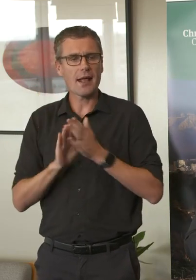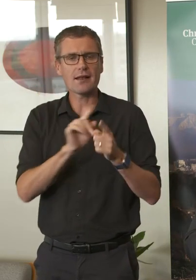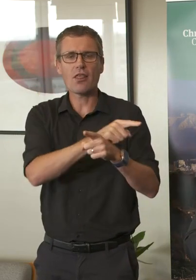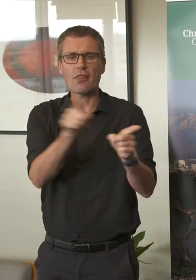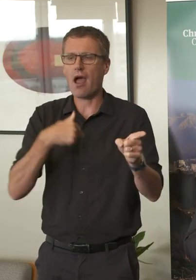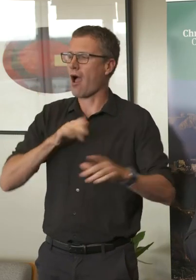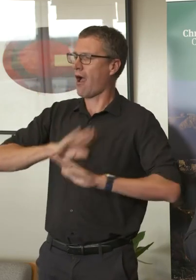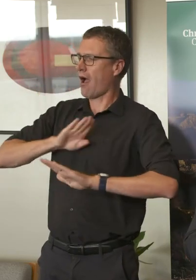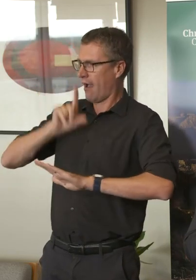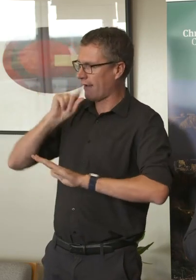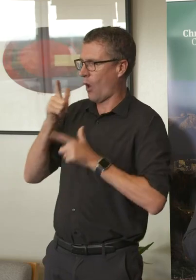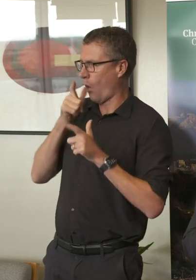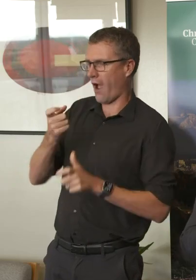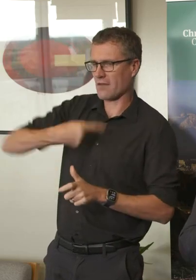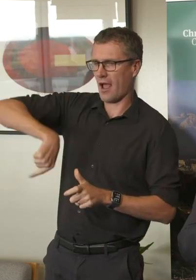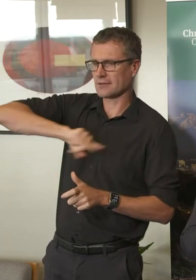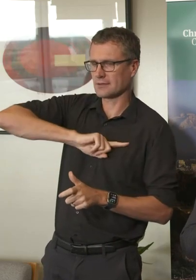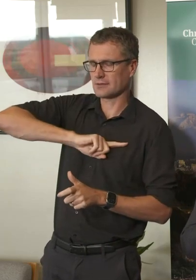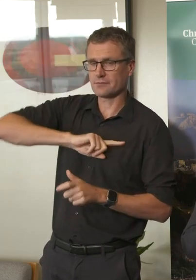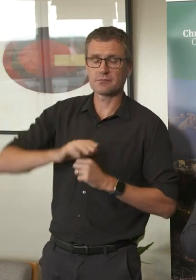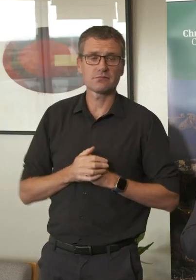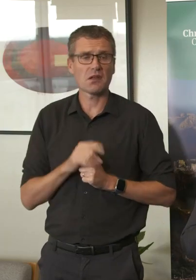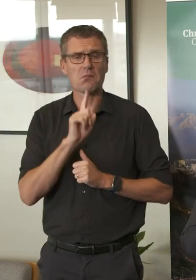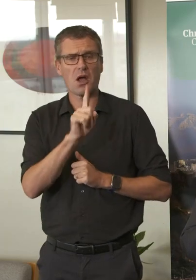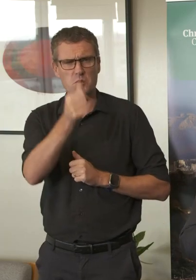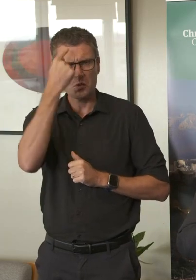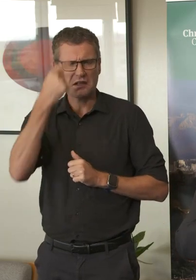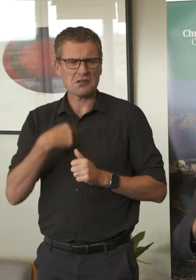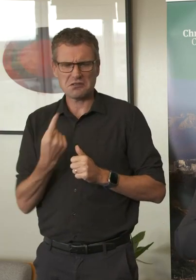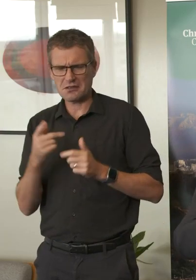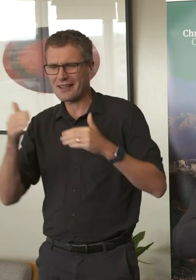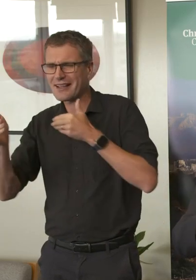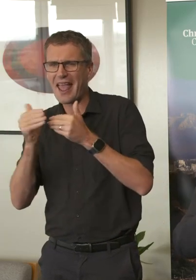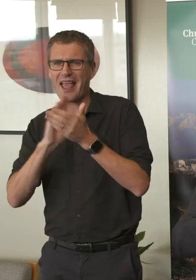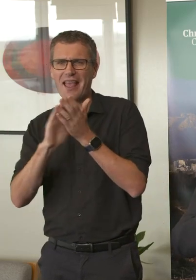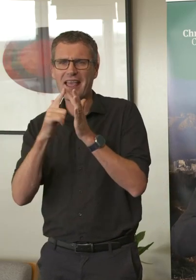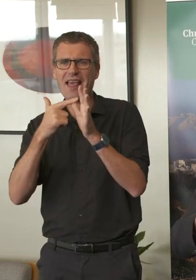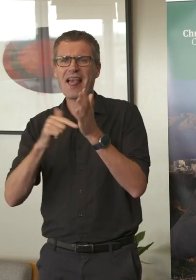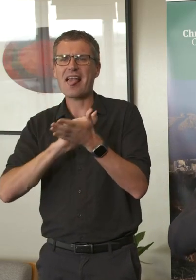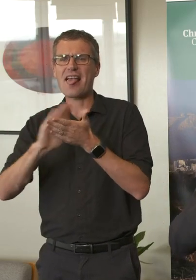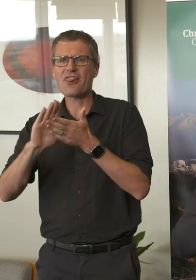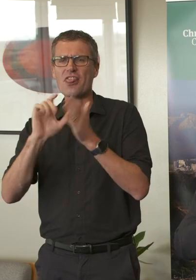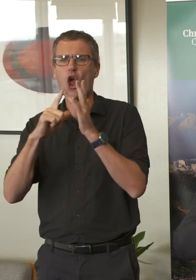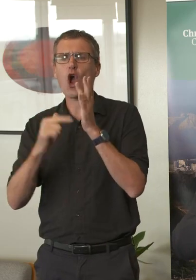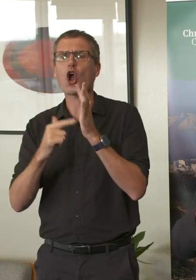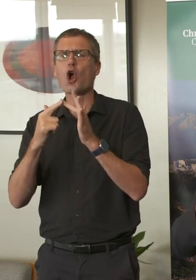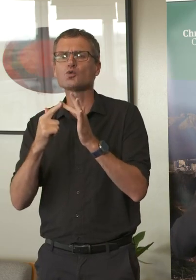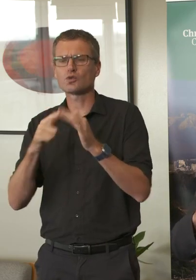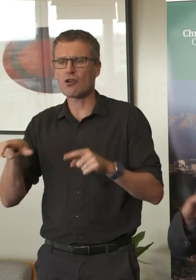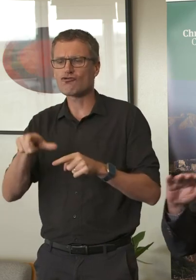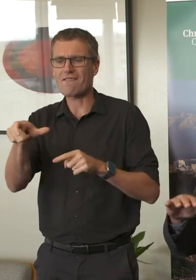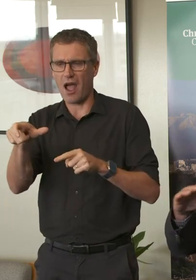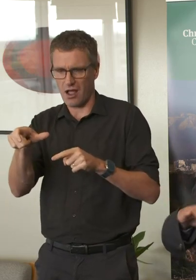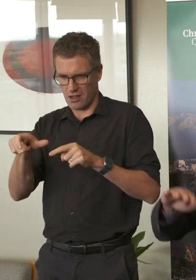But the main thing was that, say, down in these lower areas of the Heathcote River, where it's 300 mil deep flooding,